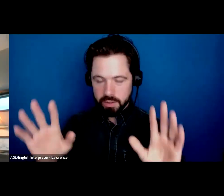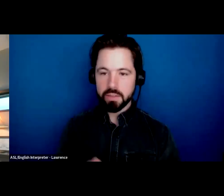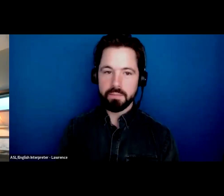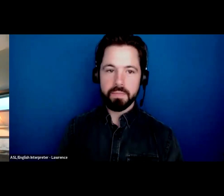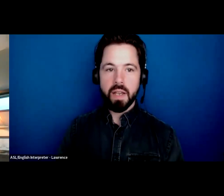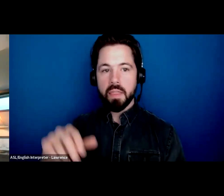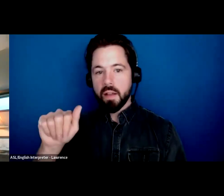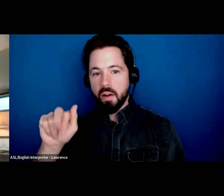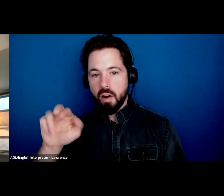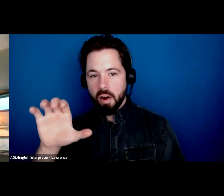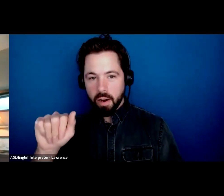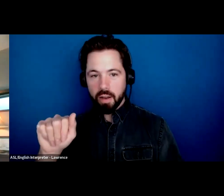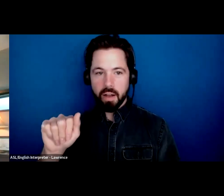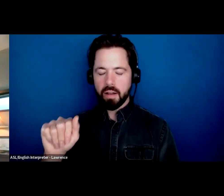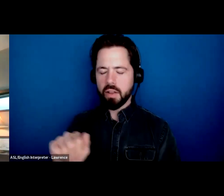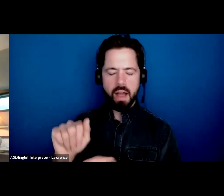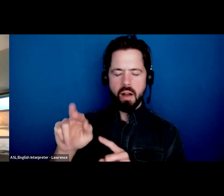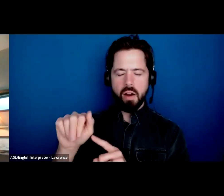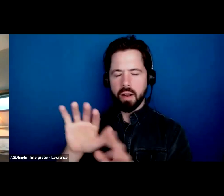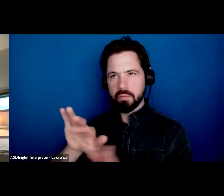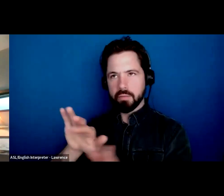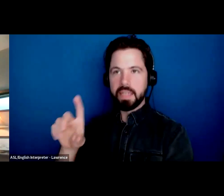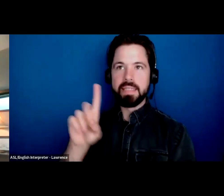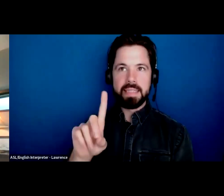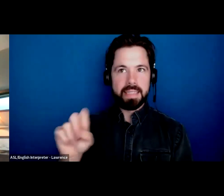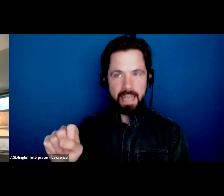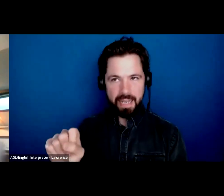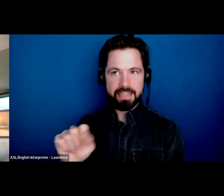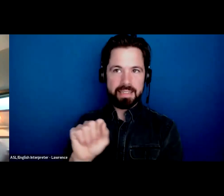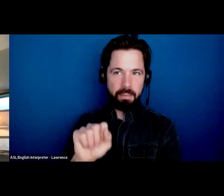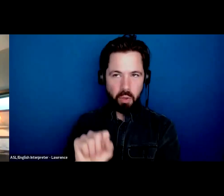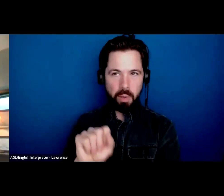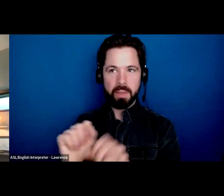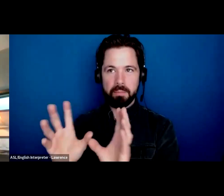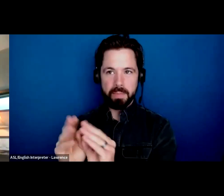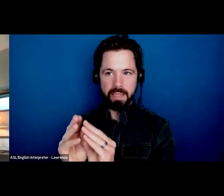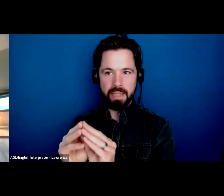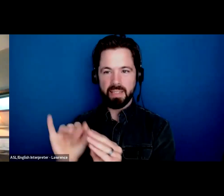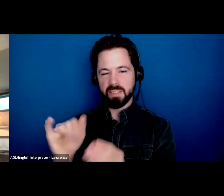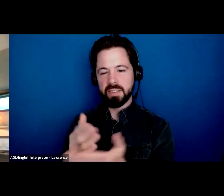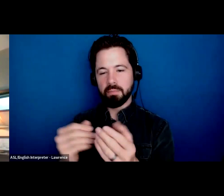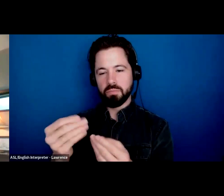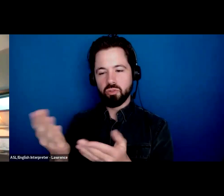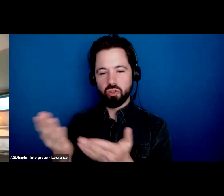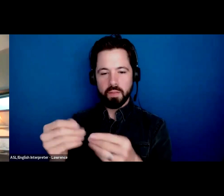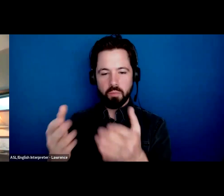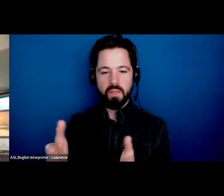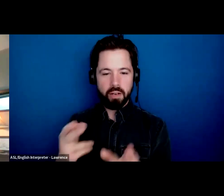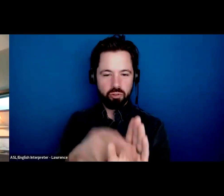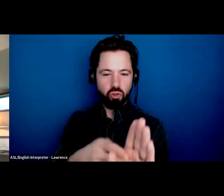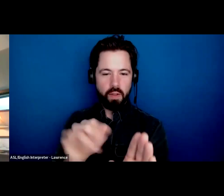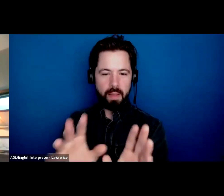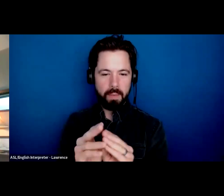employment committee. Excuse me, not the ARCA, the DDS employment meeting, which some service providers also may have been at as well. I